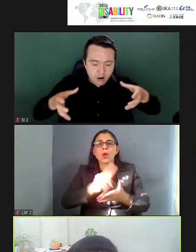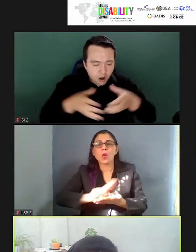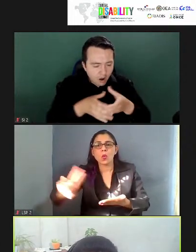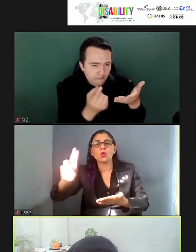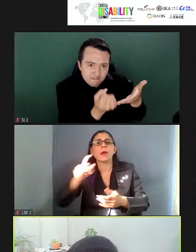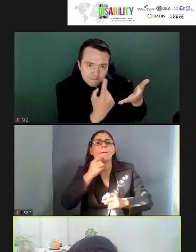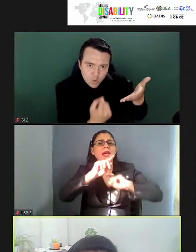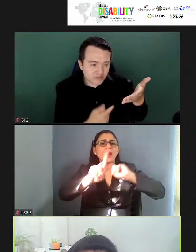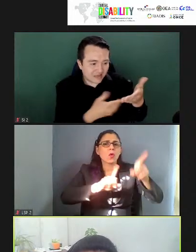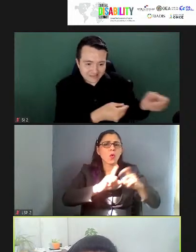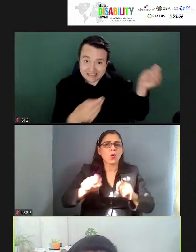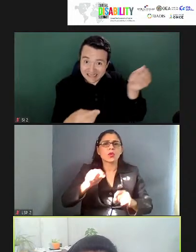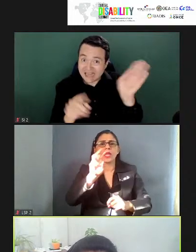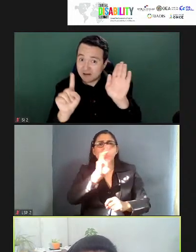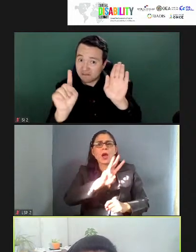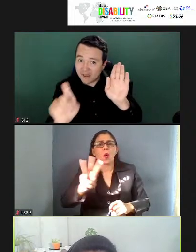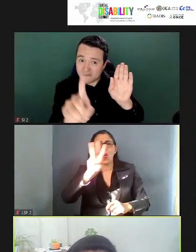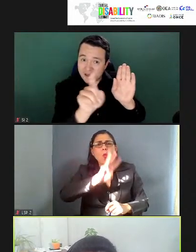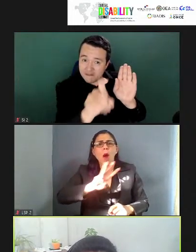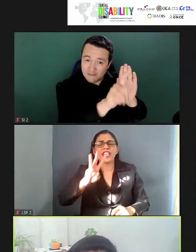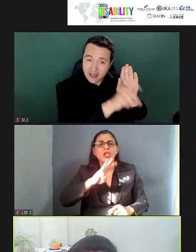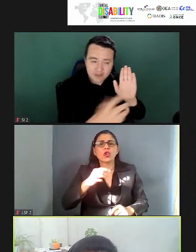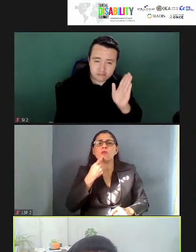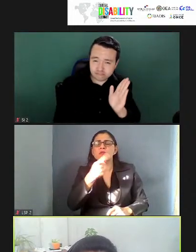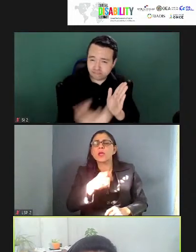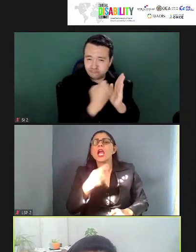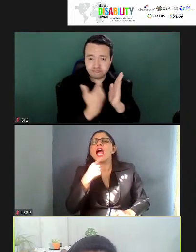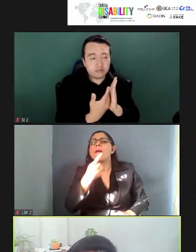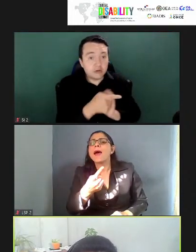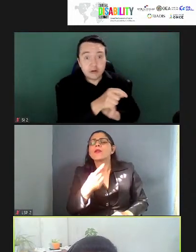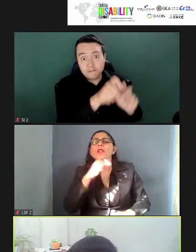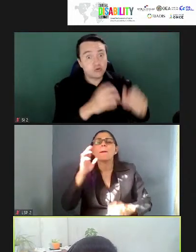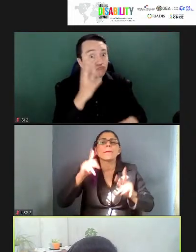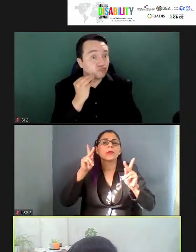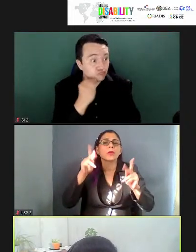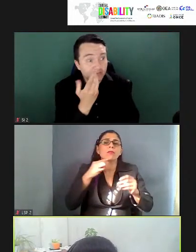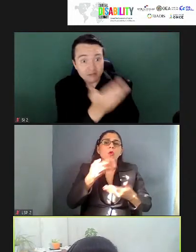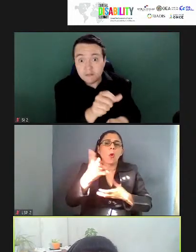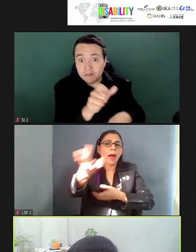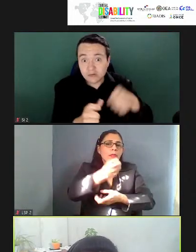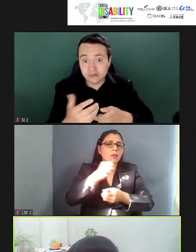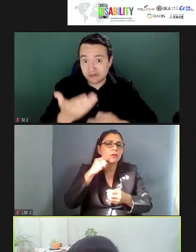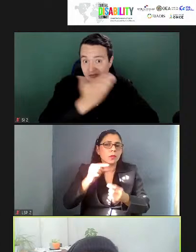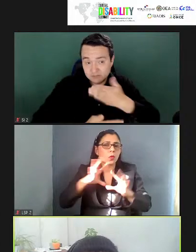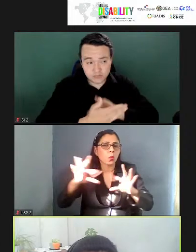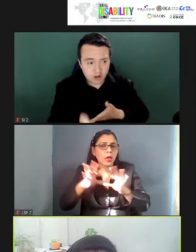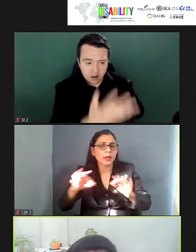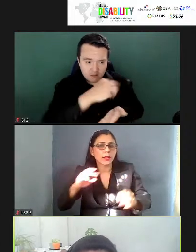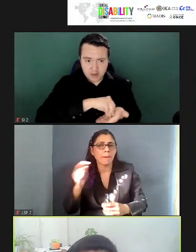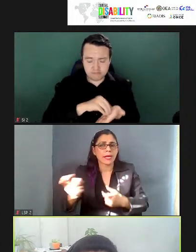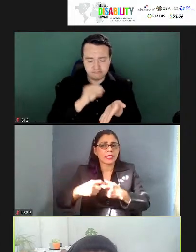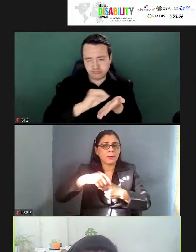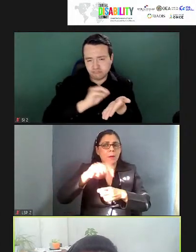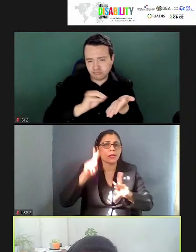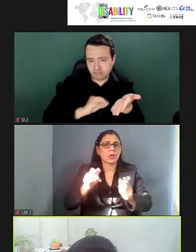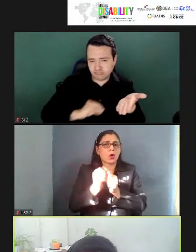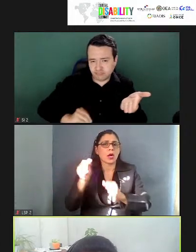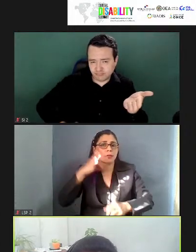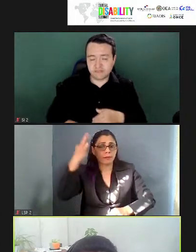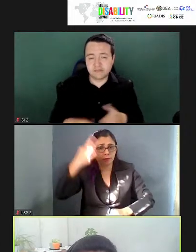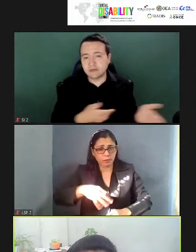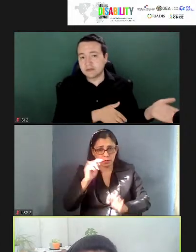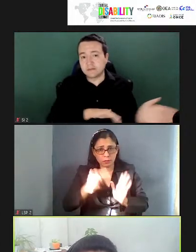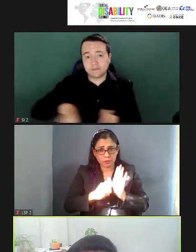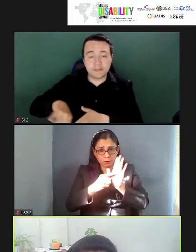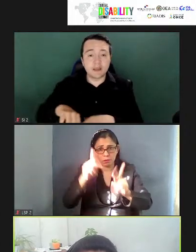the participation of experts in the matter and including persons with disabilities 11